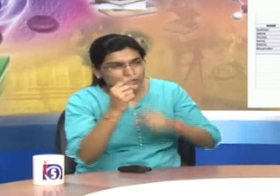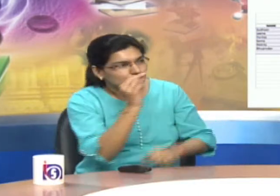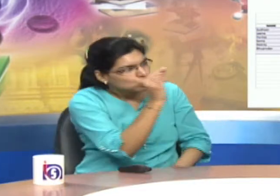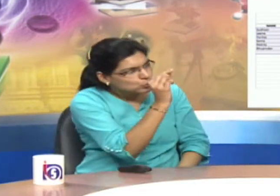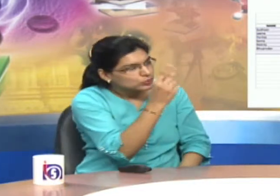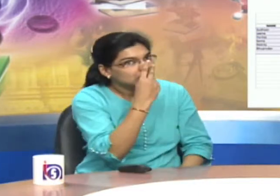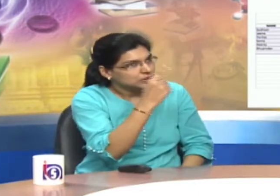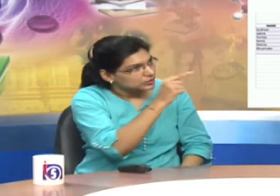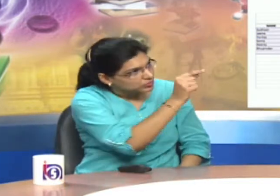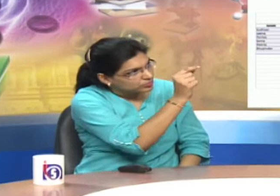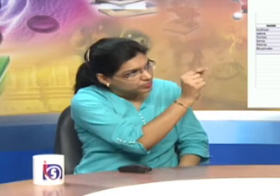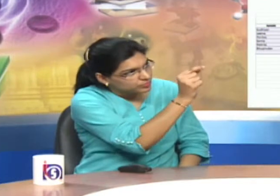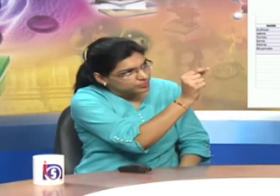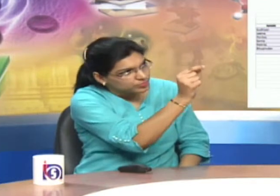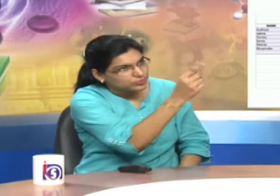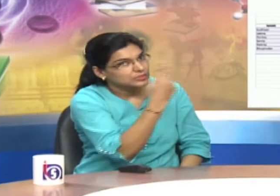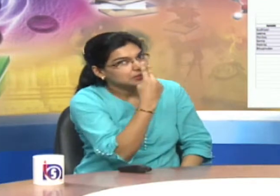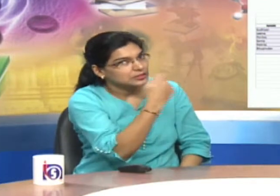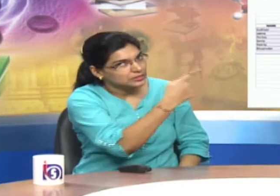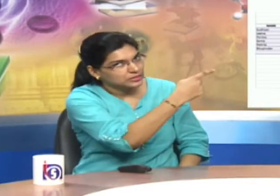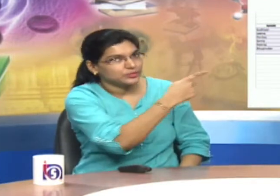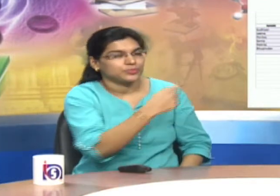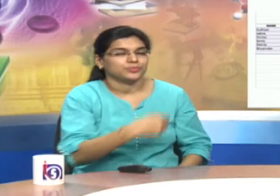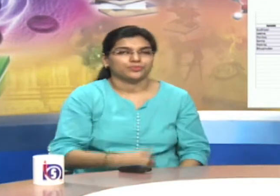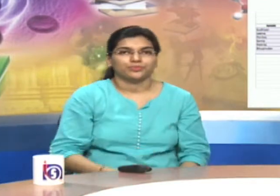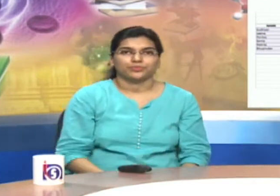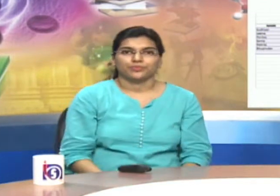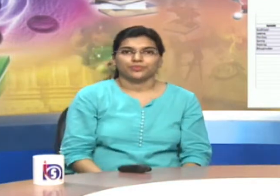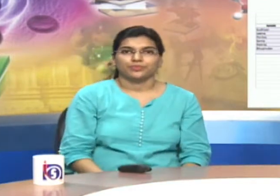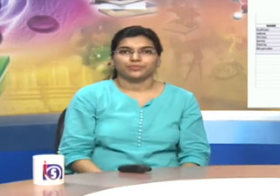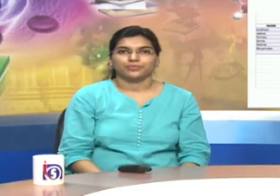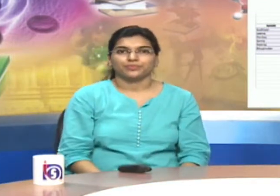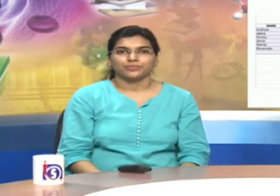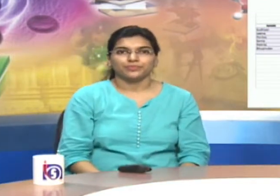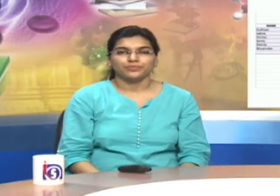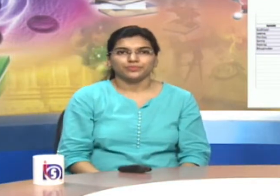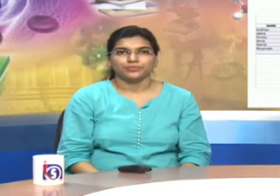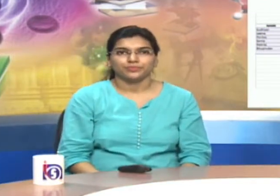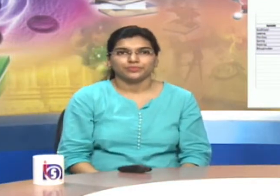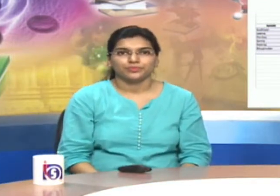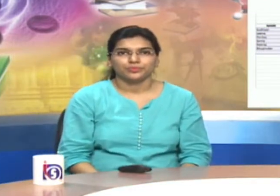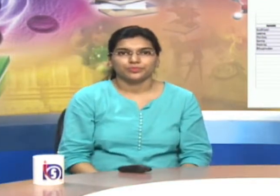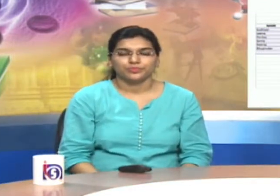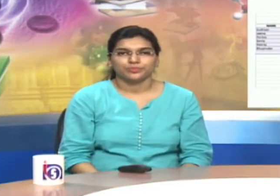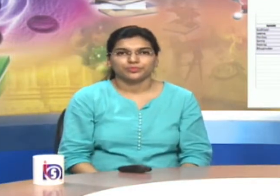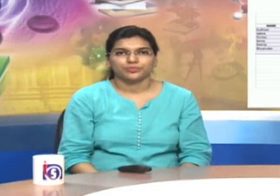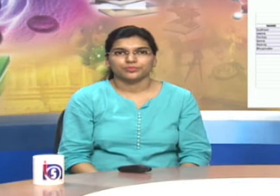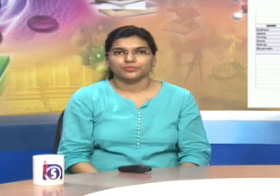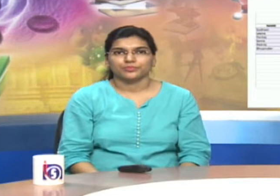So in pictorial form, it is really easy to understand, that you can easily see on the screen.